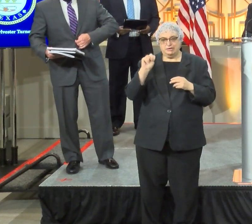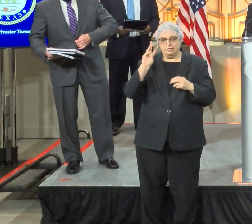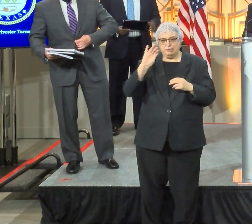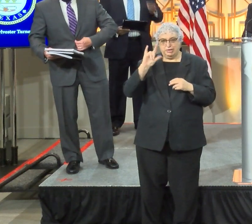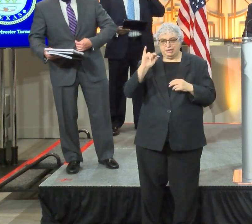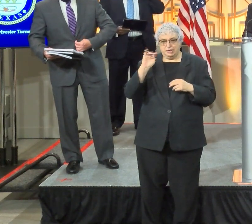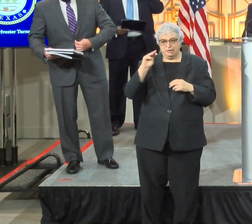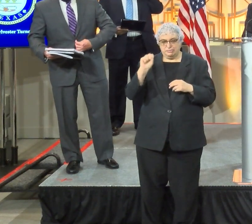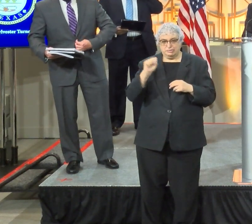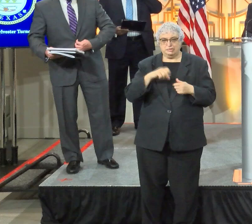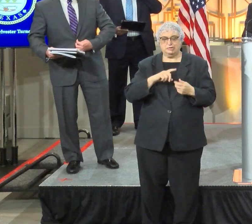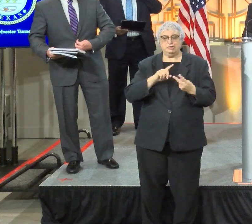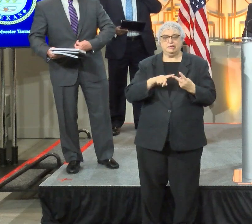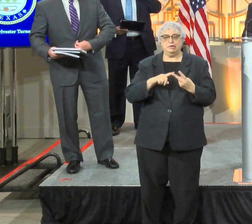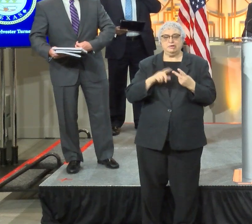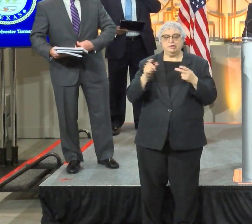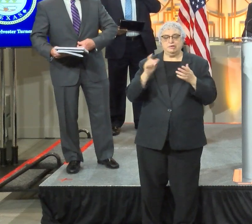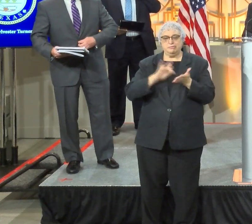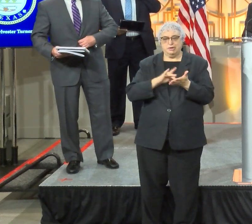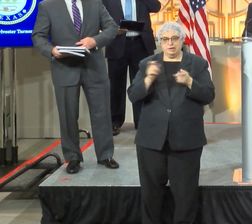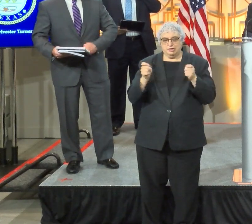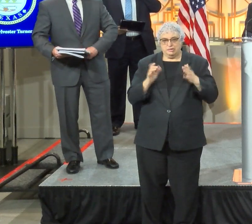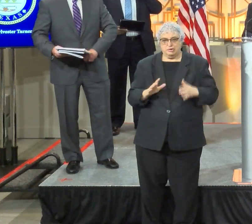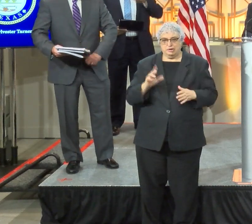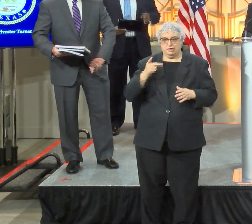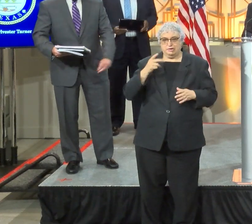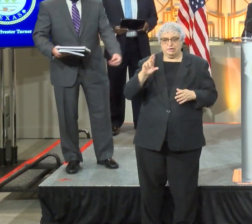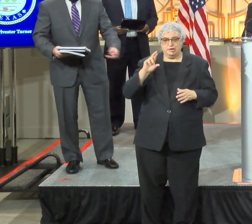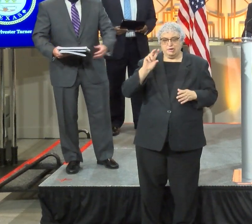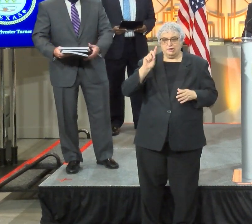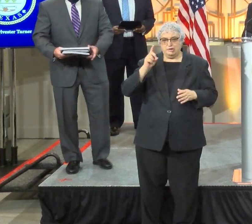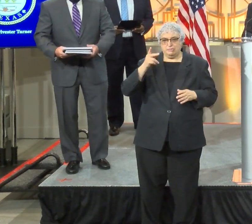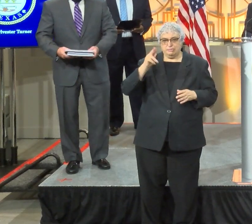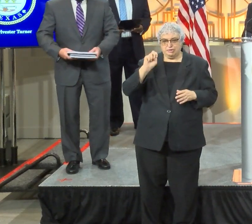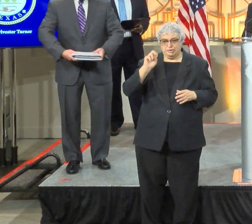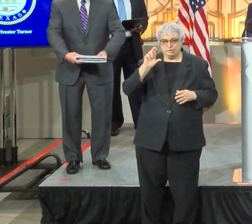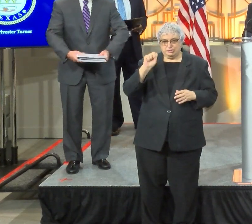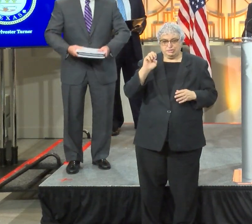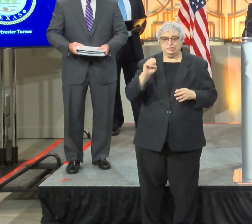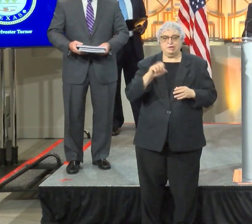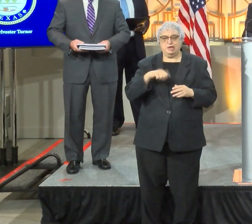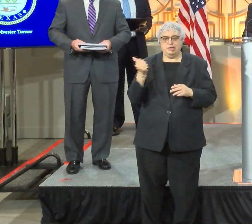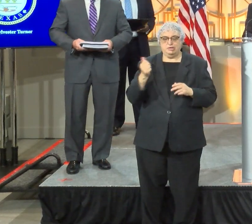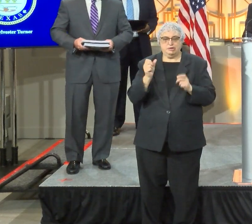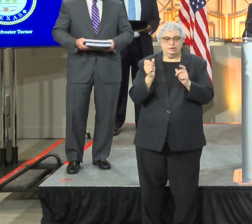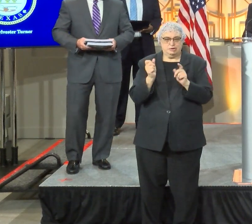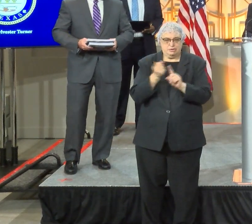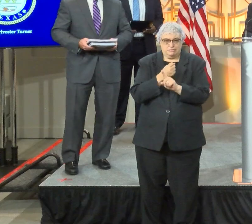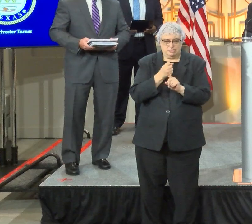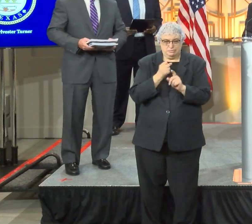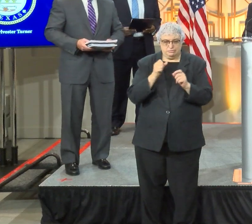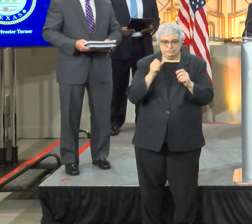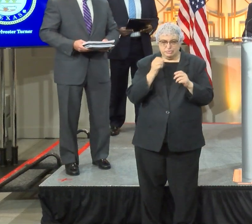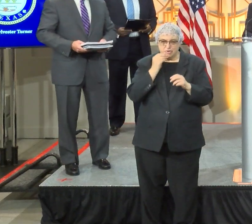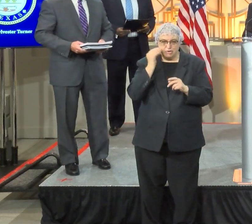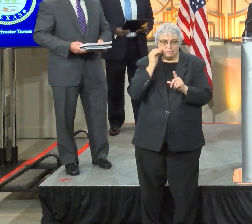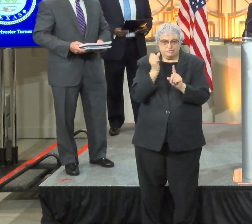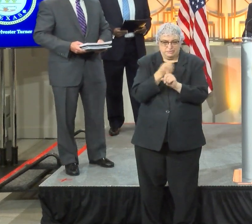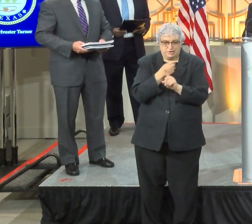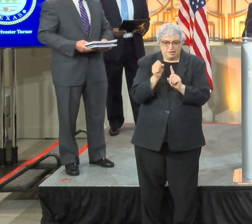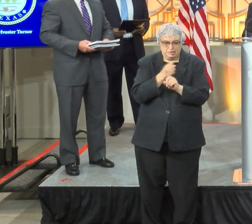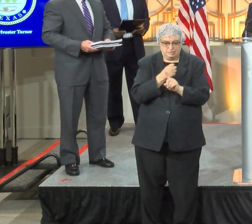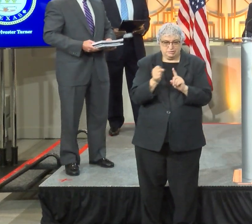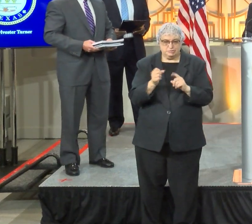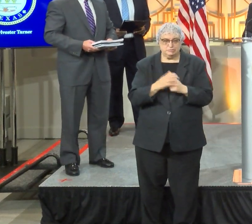Medical Director Dr. Purse, Mino Davis from our Office of Human Trafficking and Domestic Violence Initiative, Chief Pena with the Fire